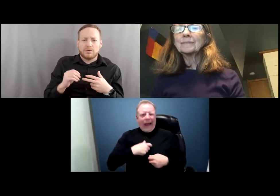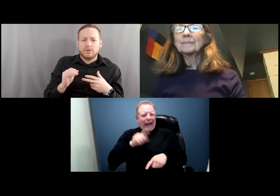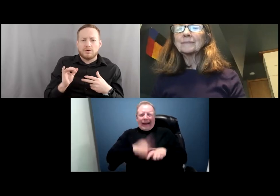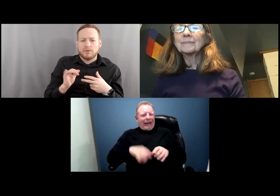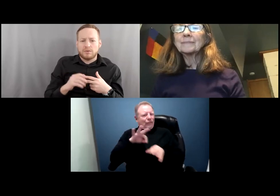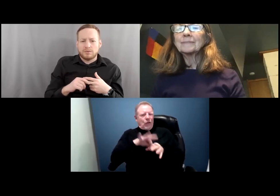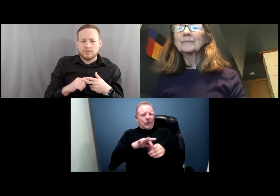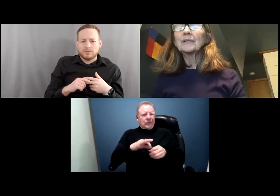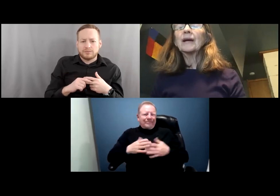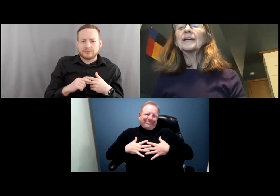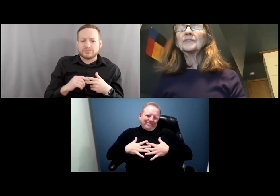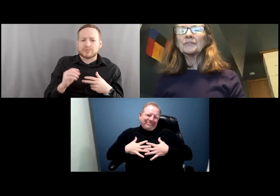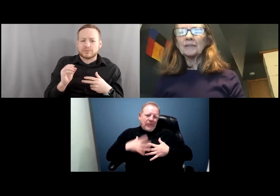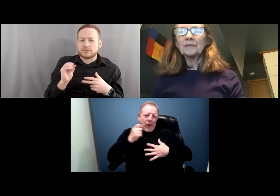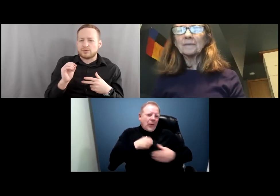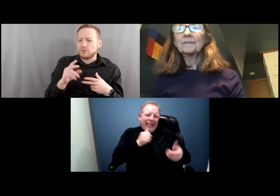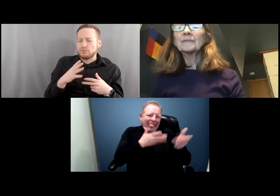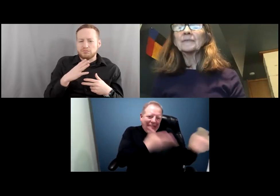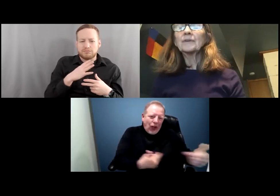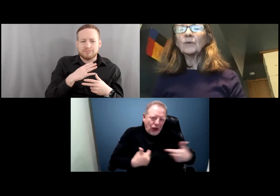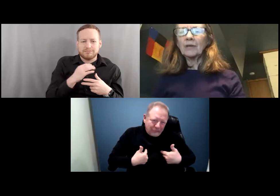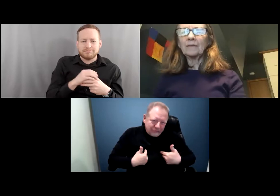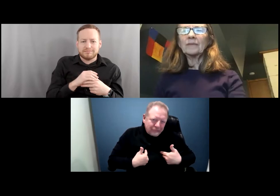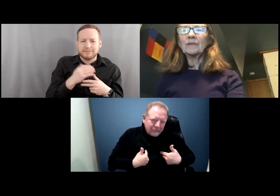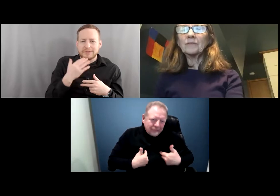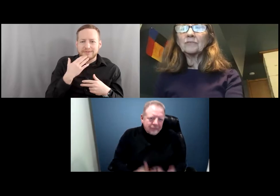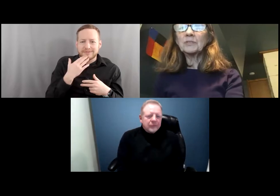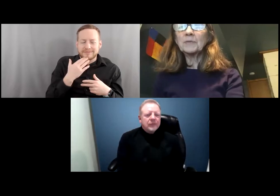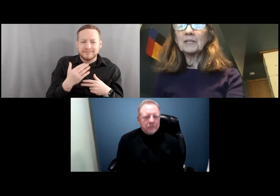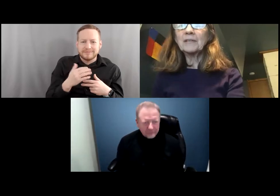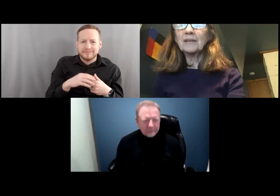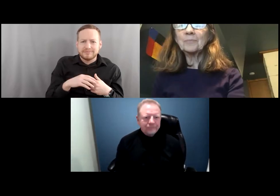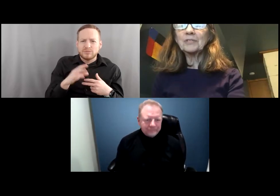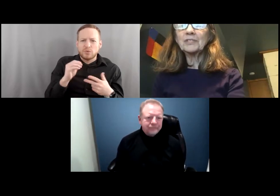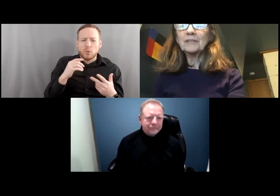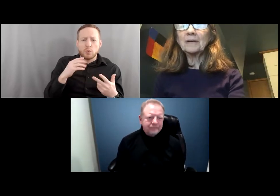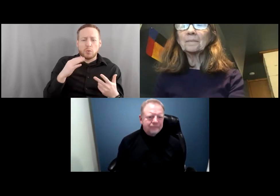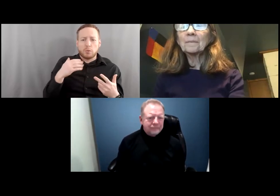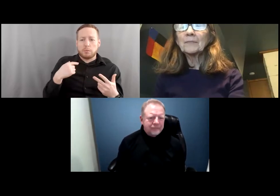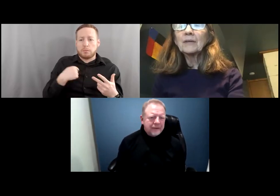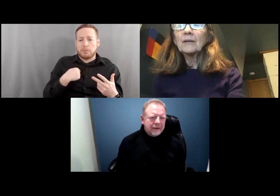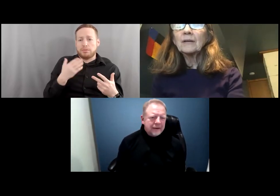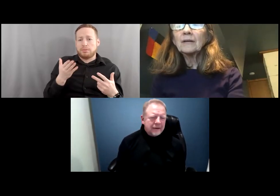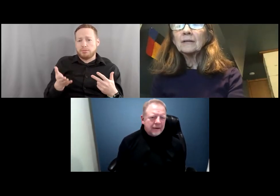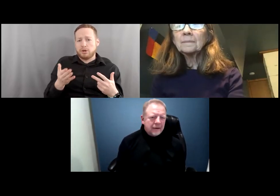wasn't there. I understand. Okay, thank you for explaining that. I appreciate that.